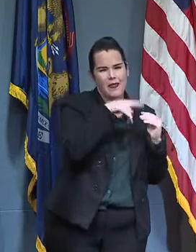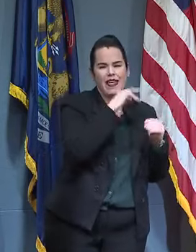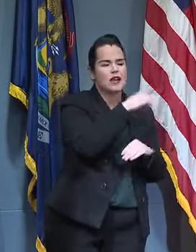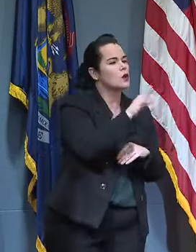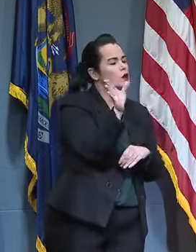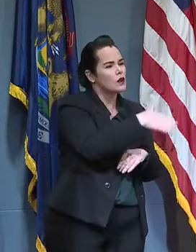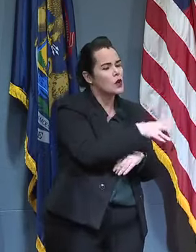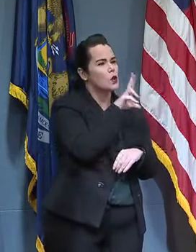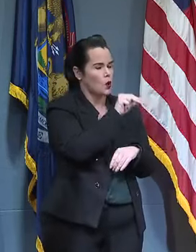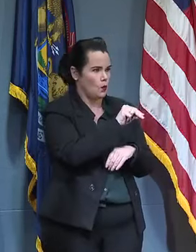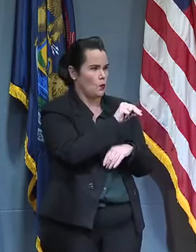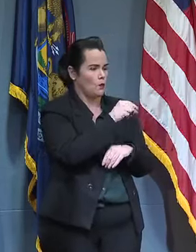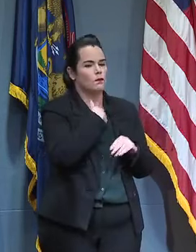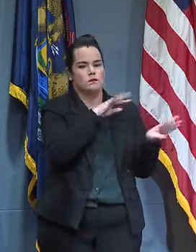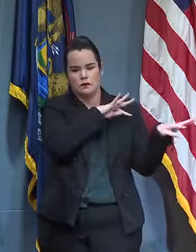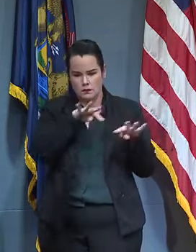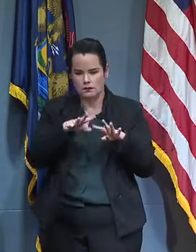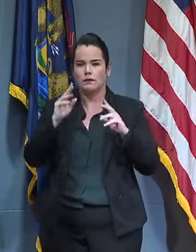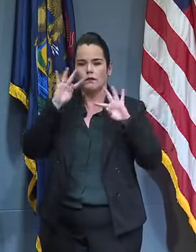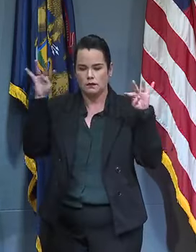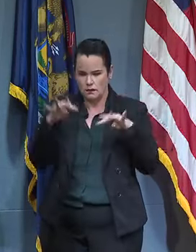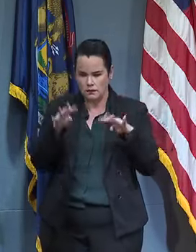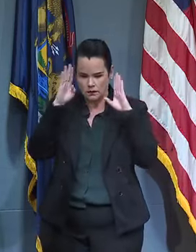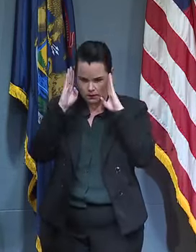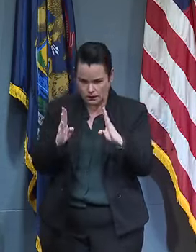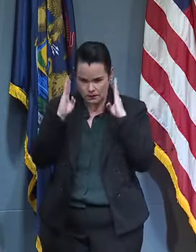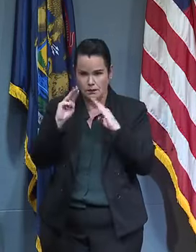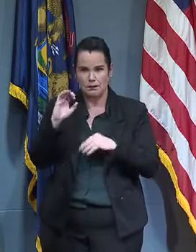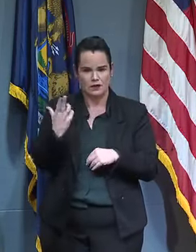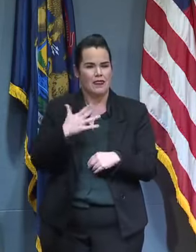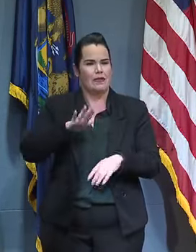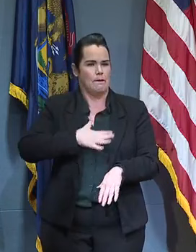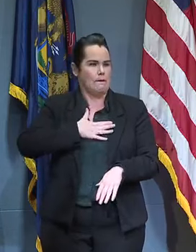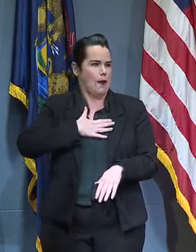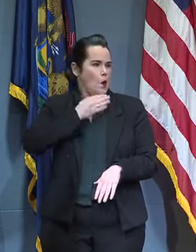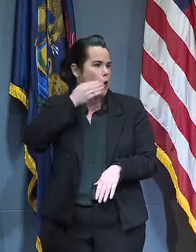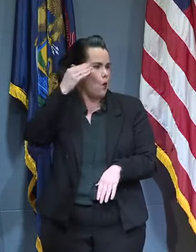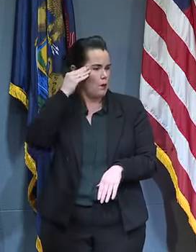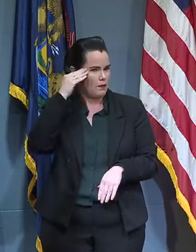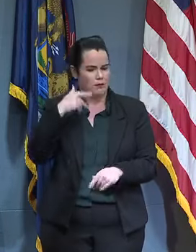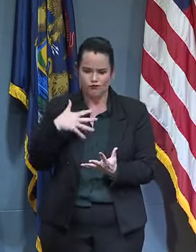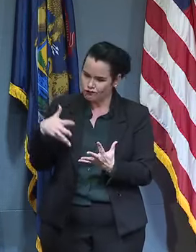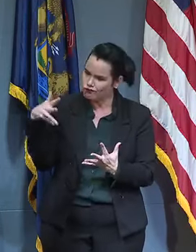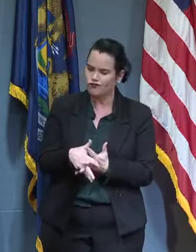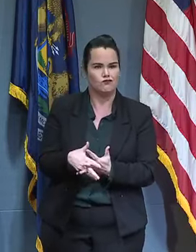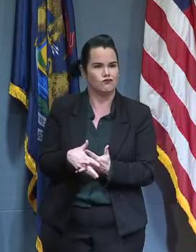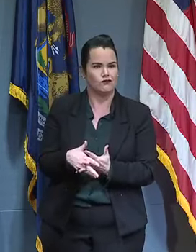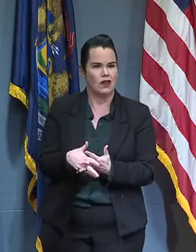here at home in Michigan. This is the only place I've ever called home, and this is the place where I always want to be.